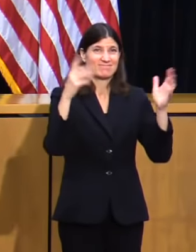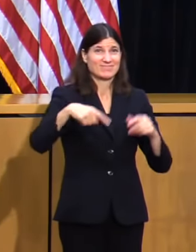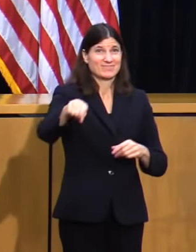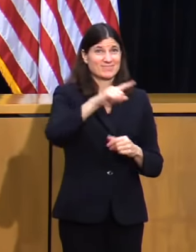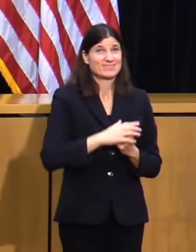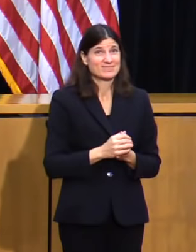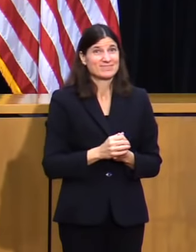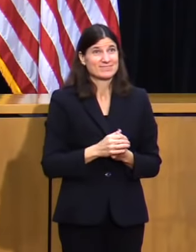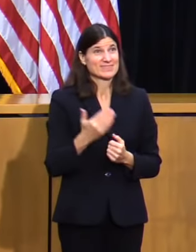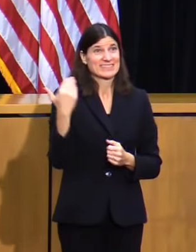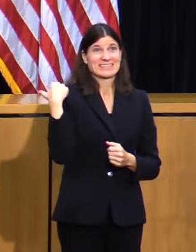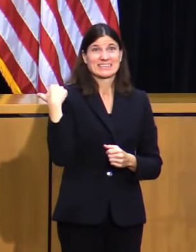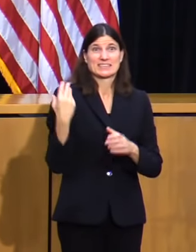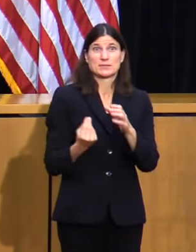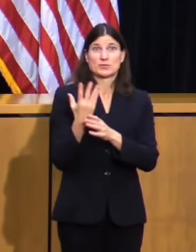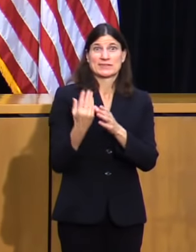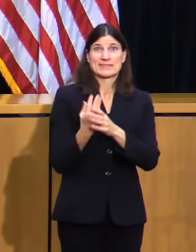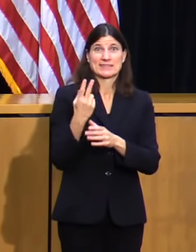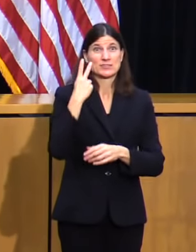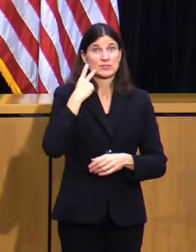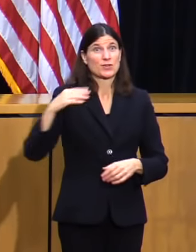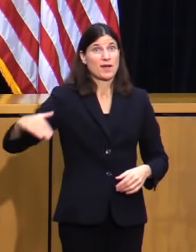It's really different.